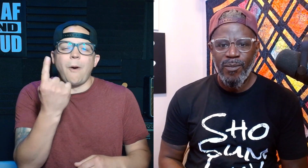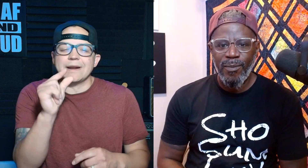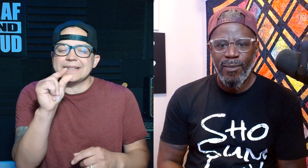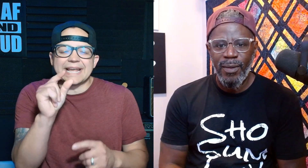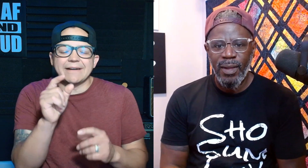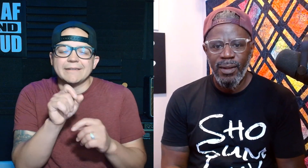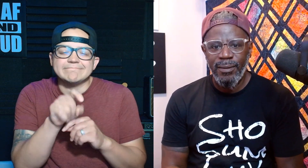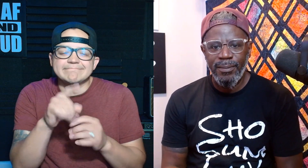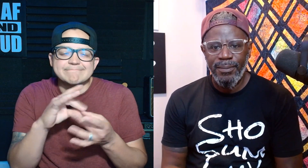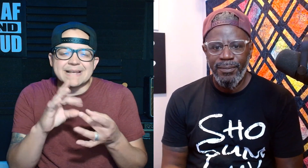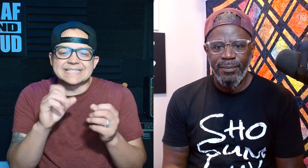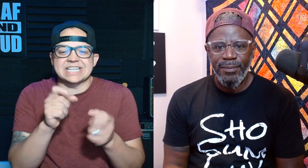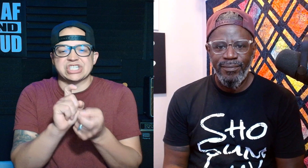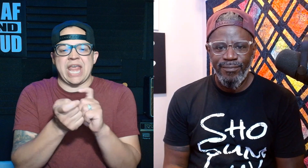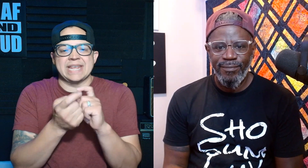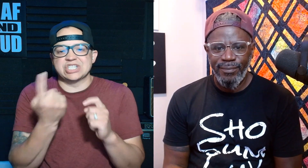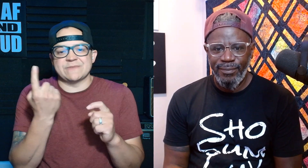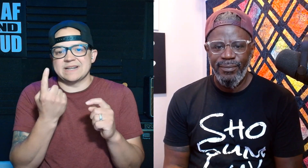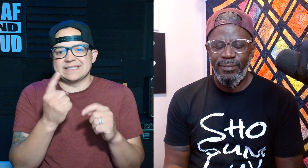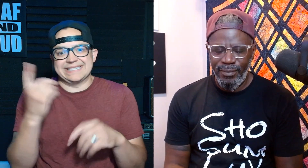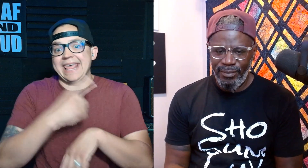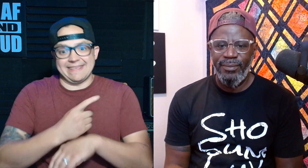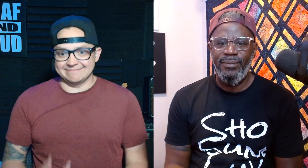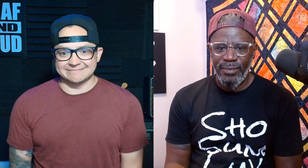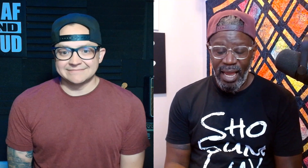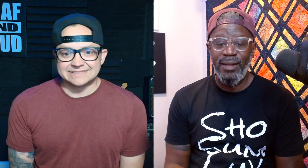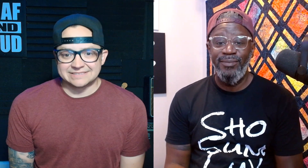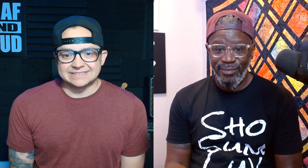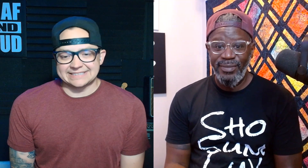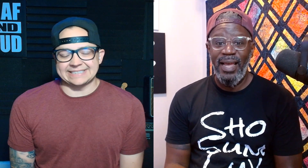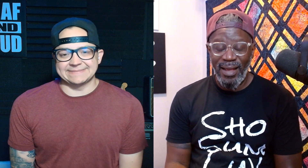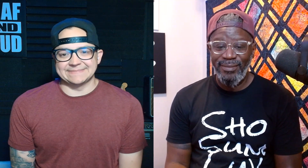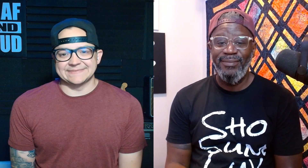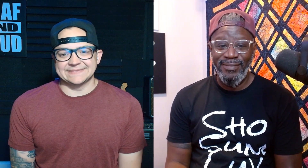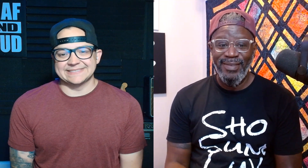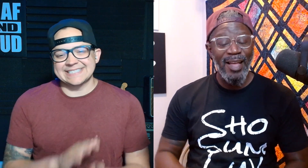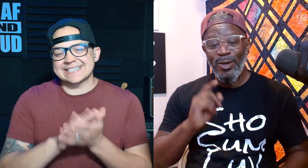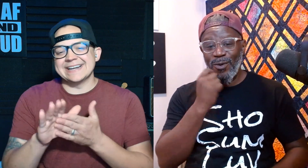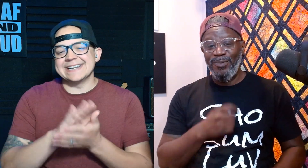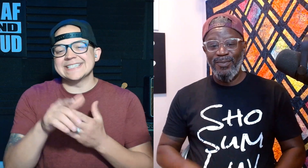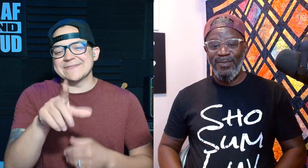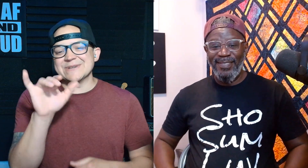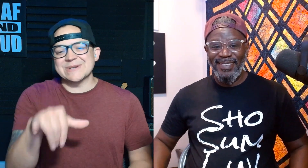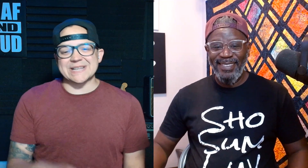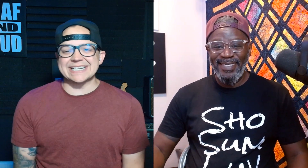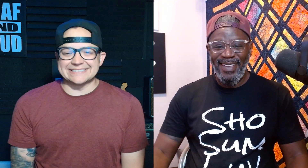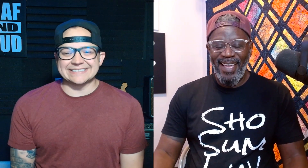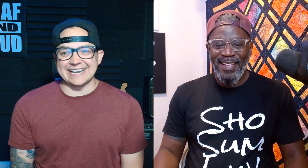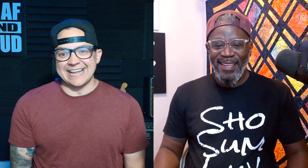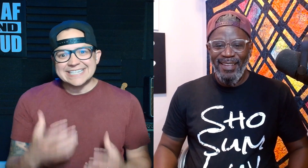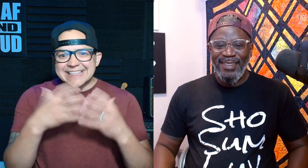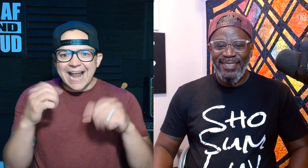that one little message can change somebody's day. Yeah. It's cool. Nice of you to do